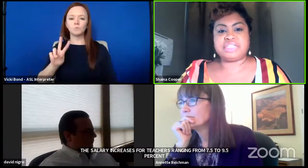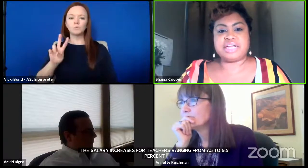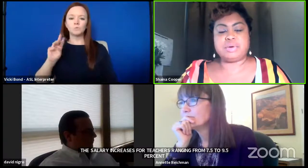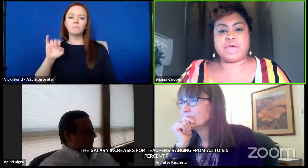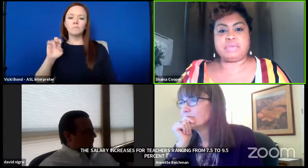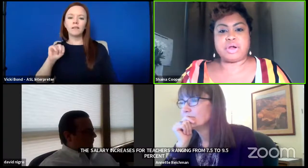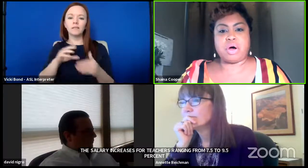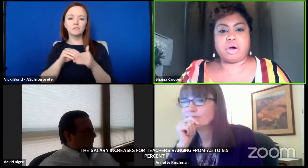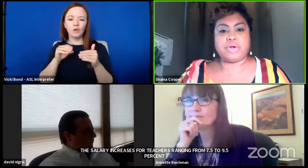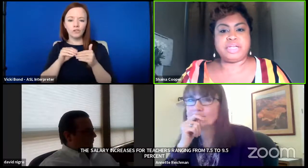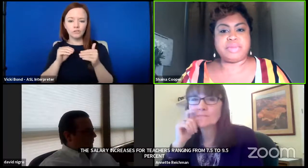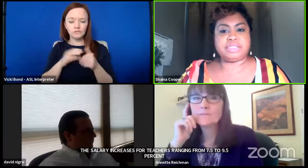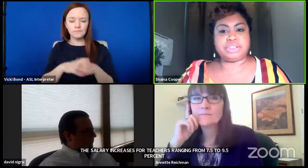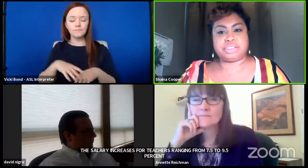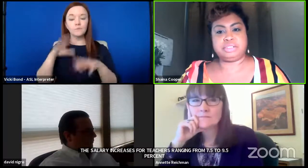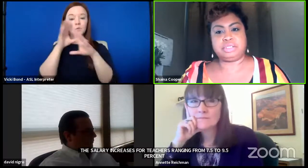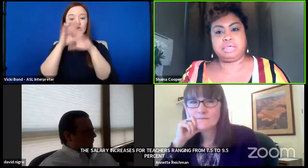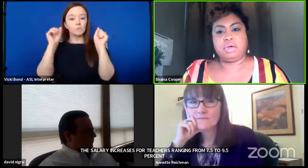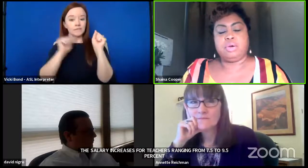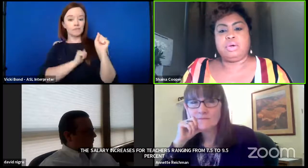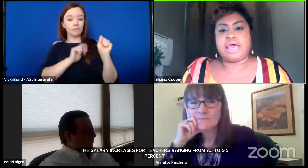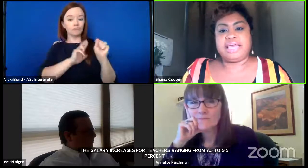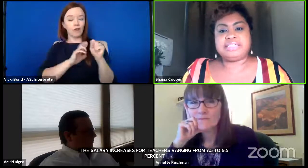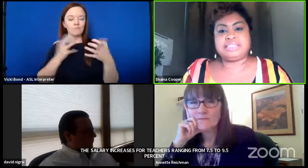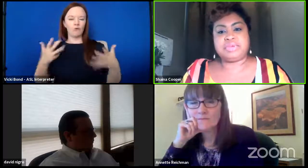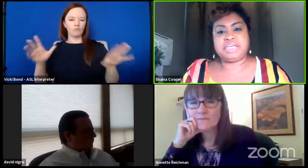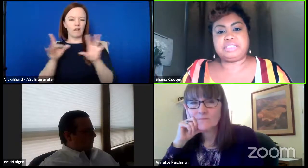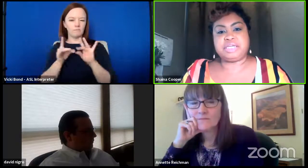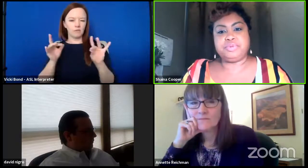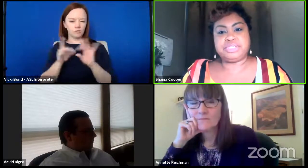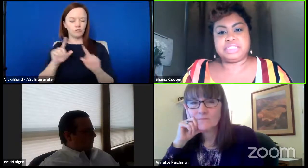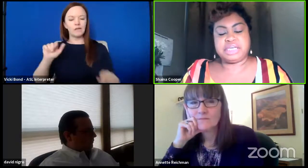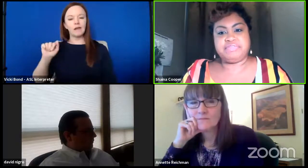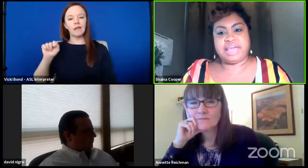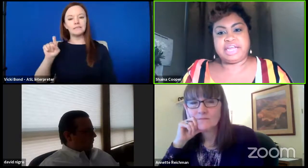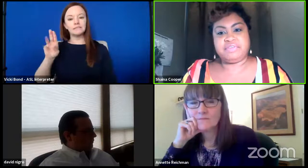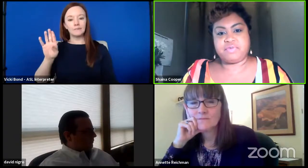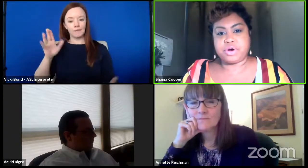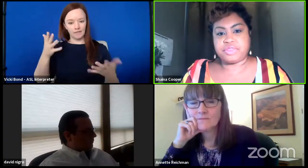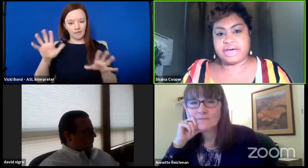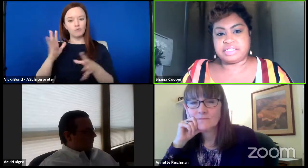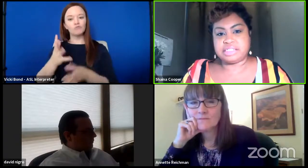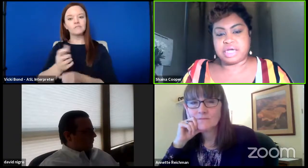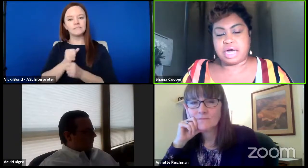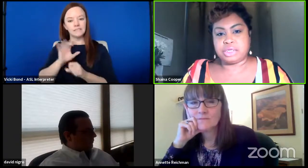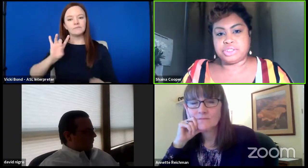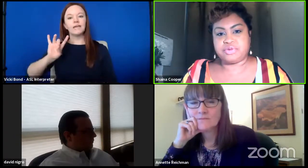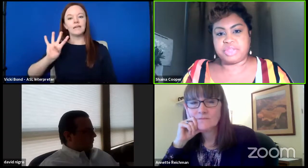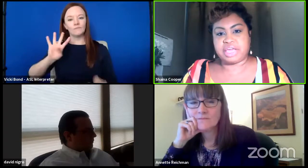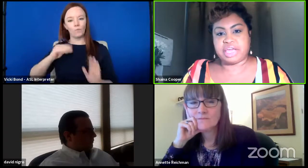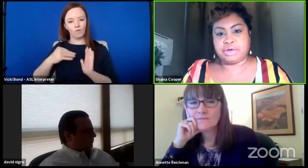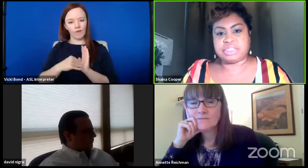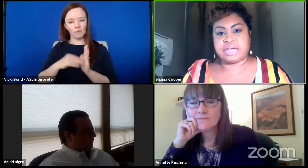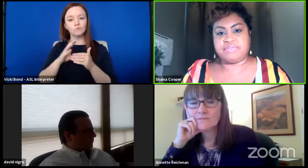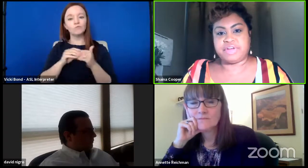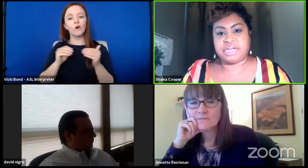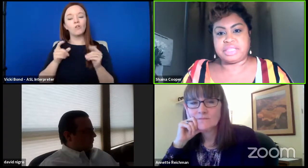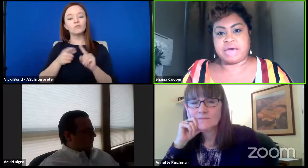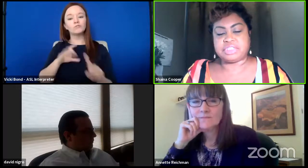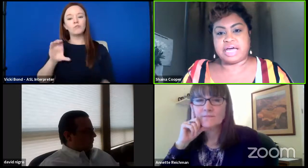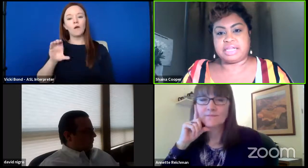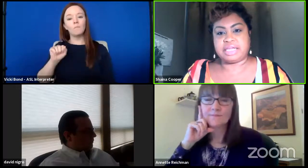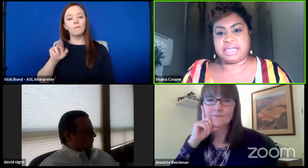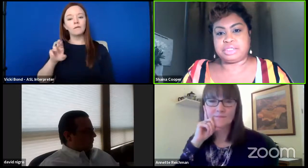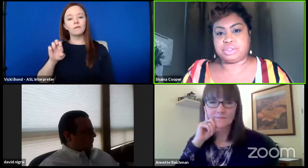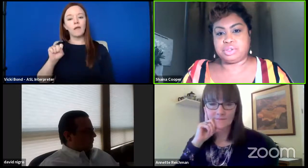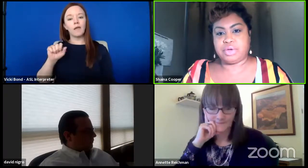As Superintendent Reichman already mentioned, ASDB did receive $84,000 from the CARES Act funding